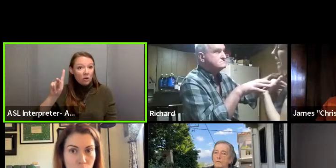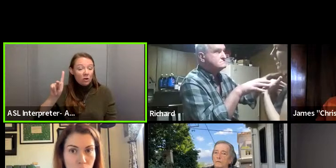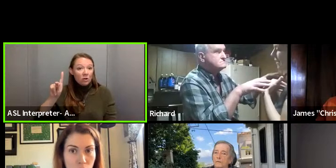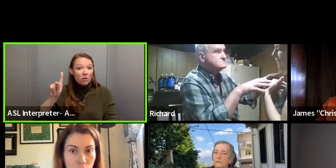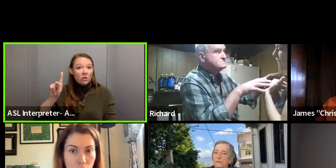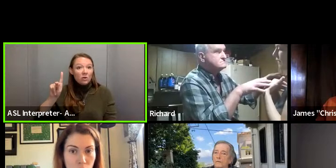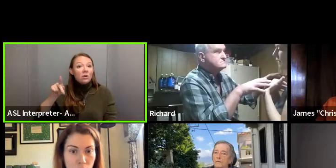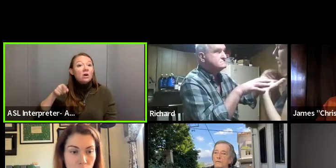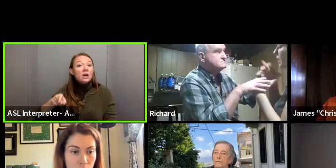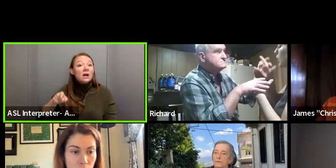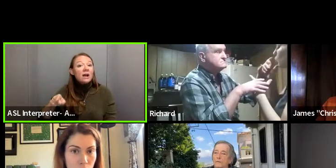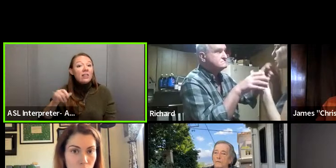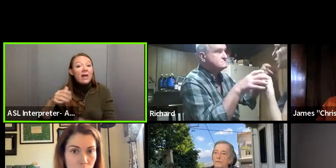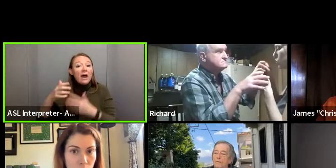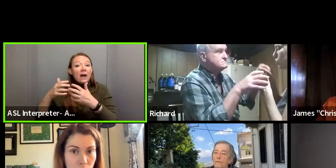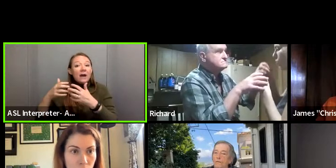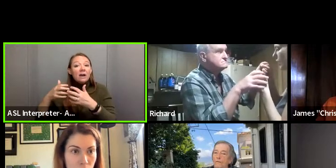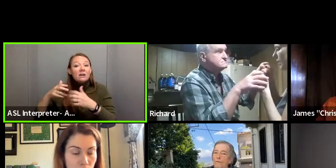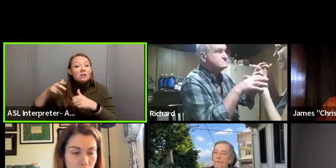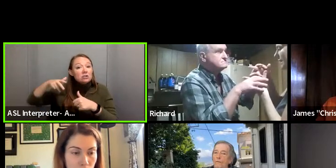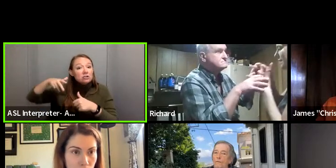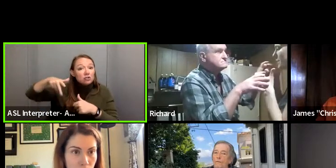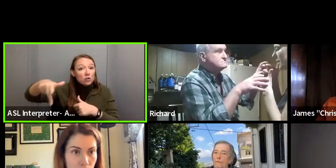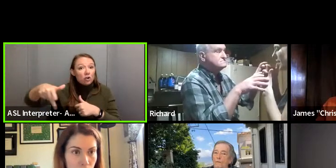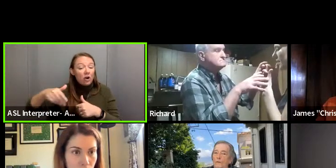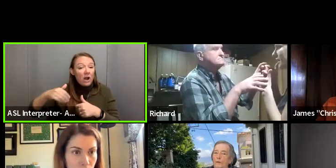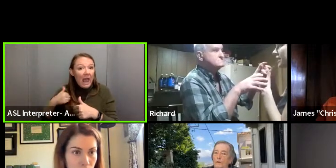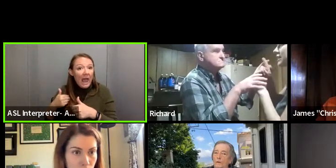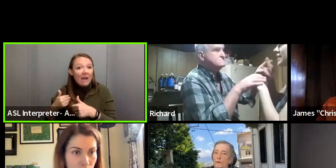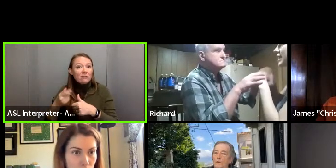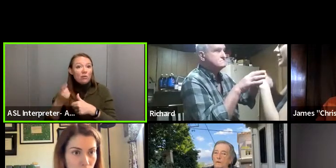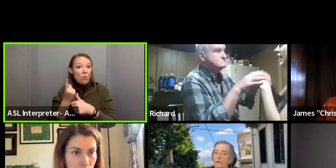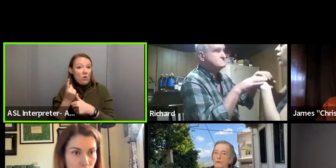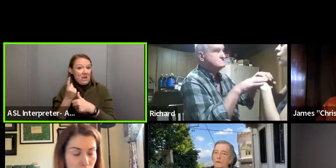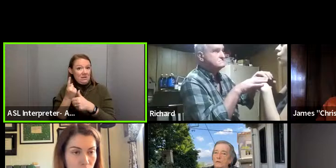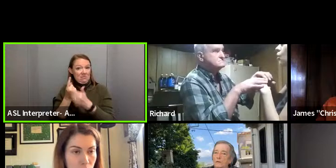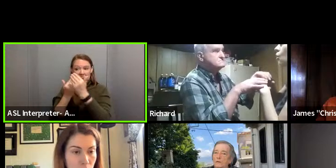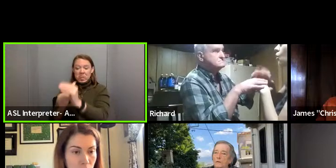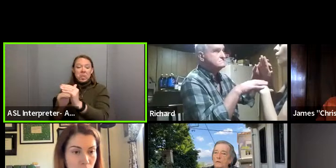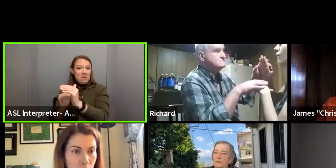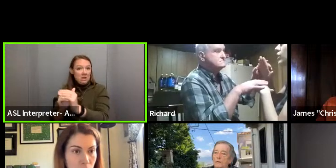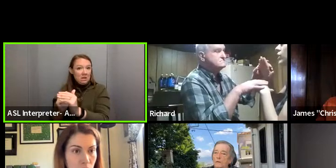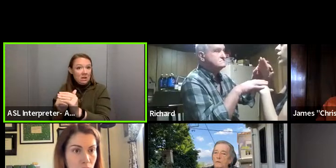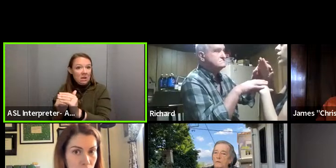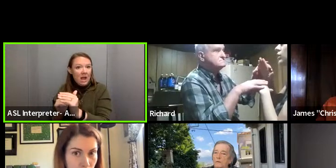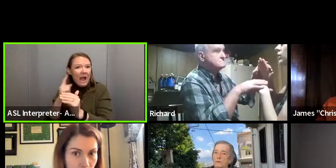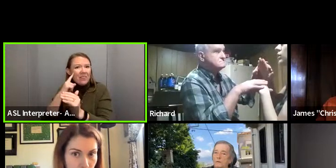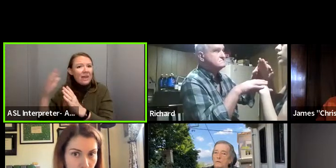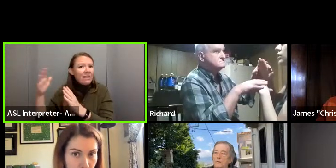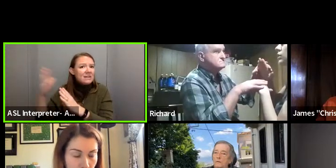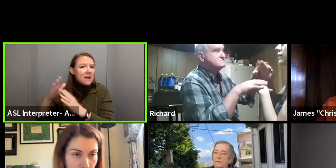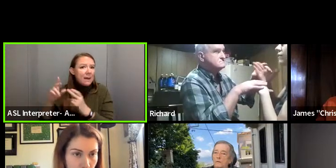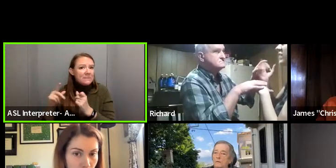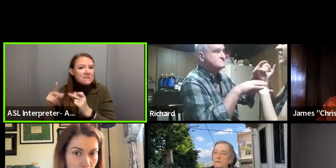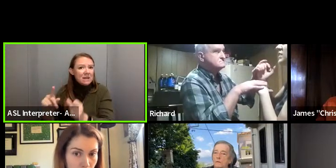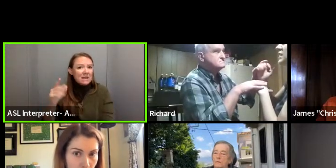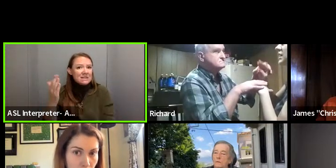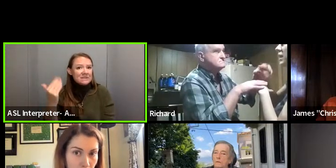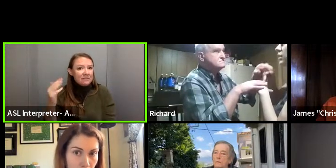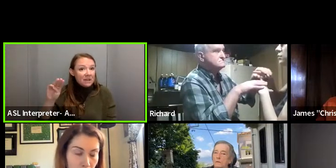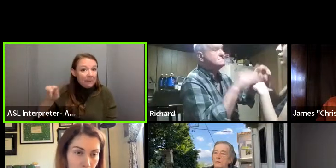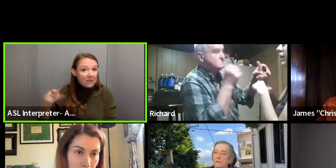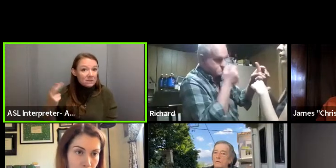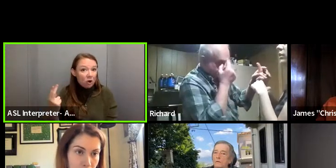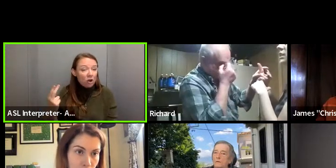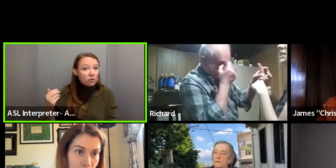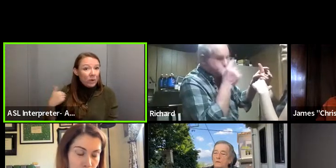on this that prevents them from going 15 miles an hour is pretty fast, and I think that's their top speed. So I wondered how we're